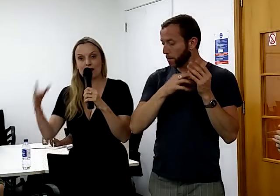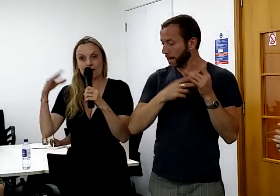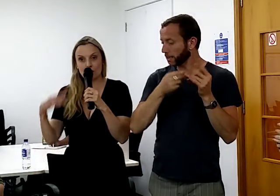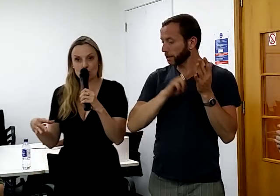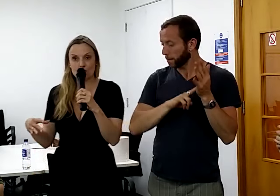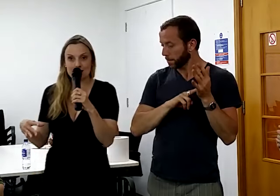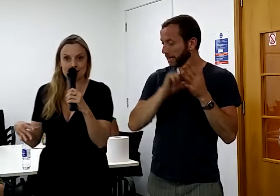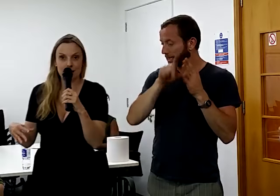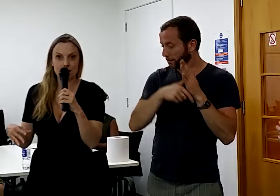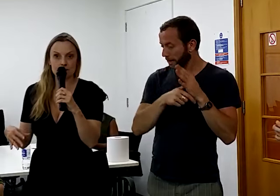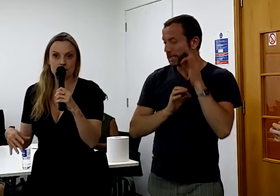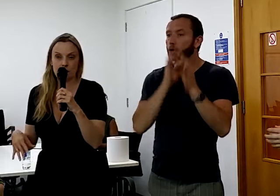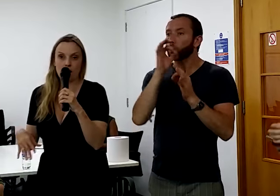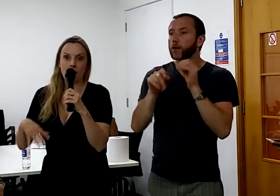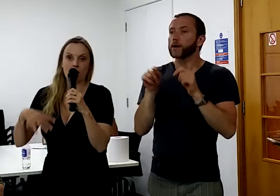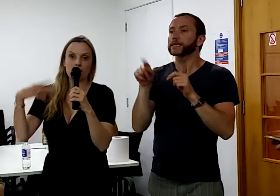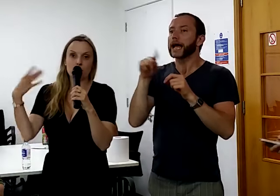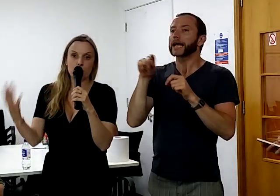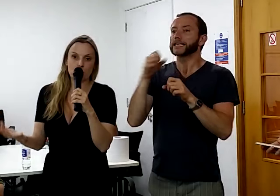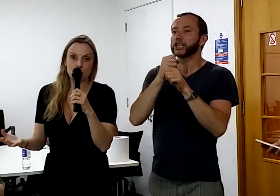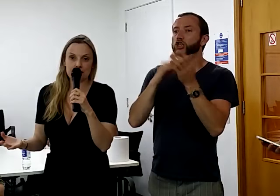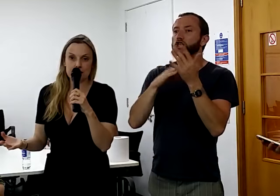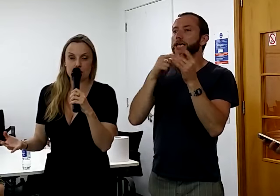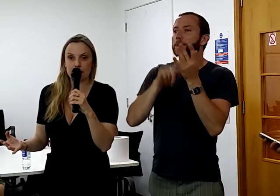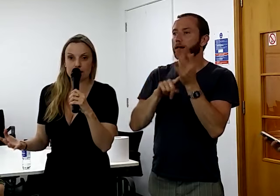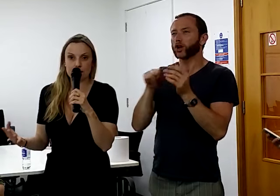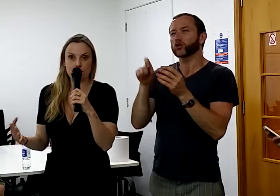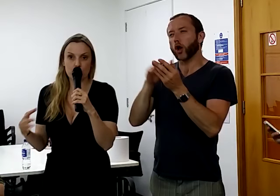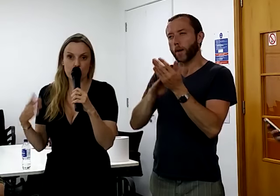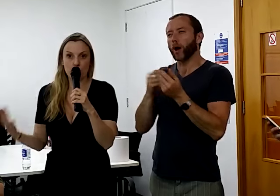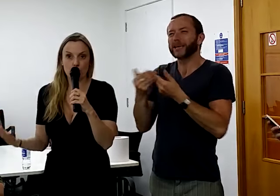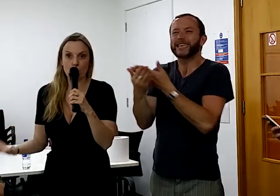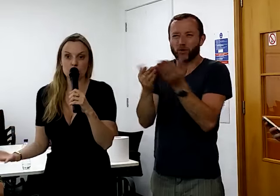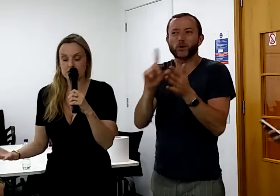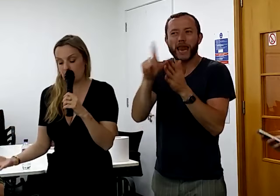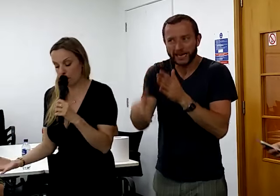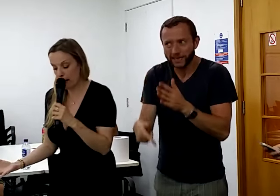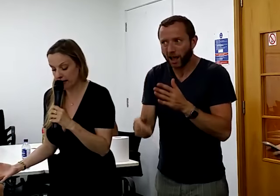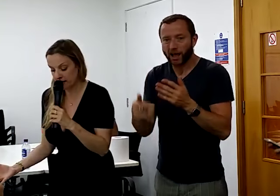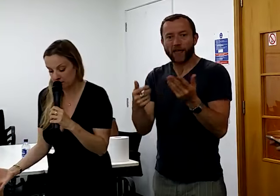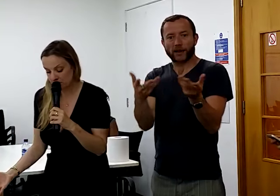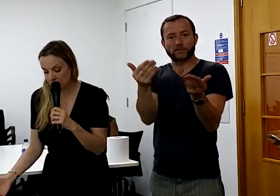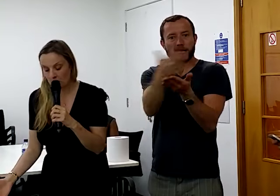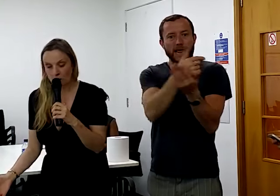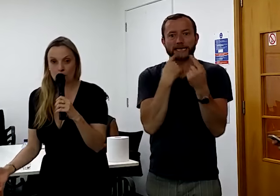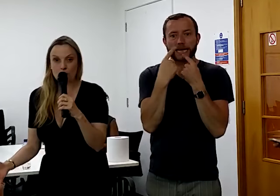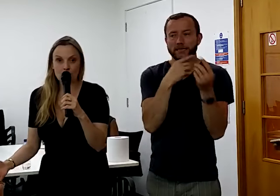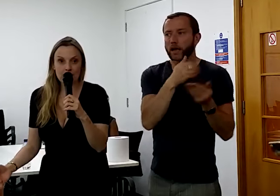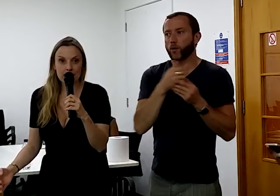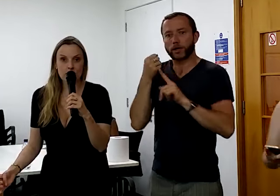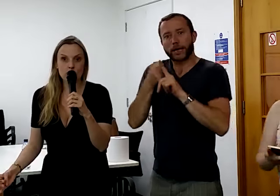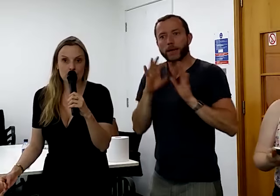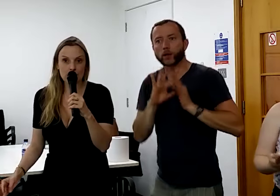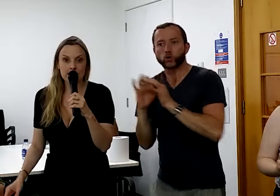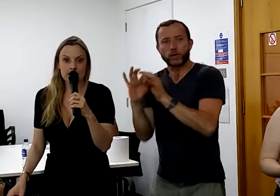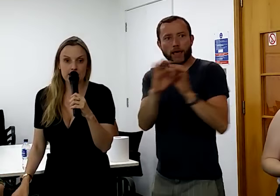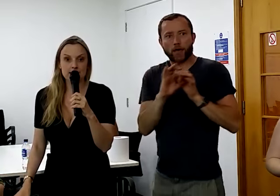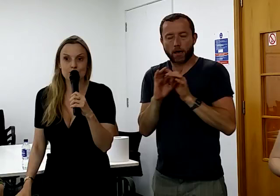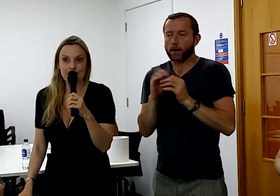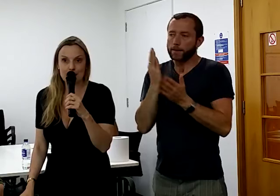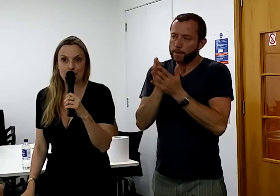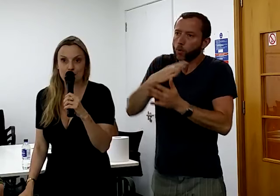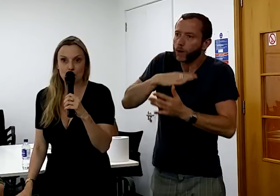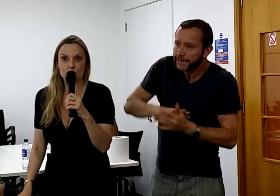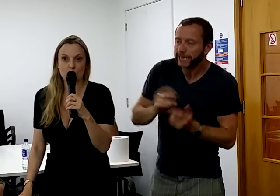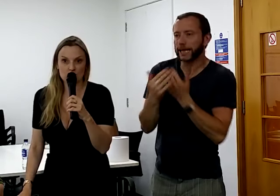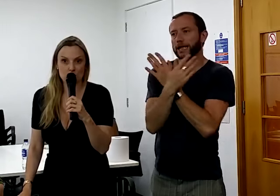momentumdisabilityinquiries@gmail.com. Then I've got your details, and I can put you on our database of people who want to campaign. We really, really